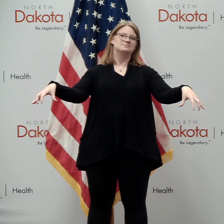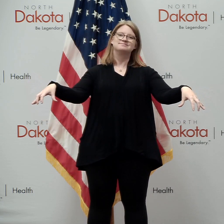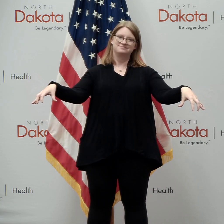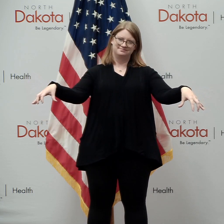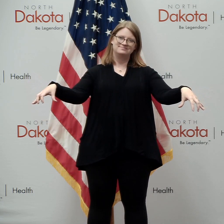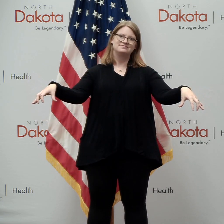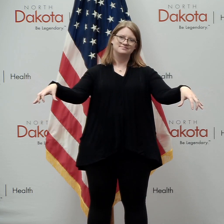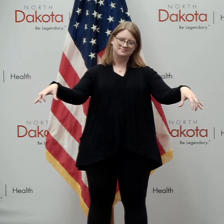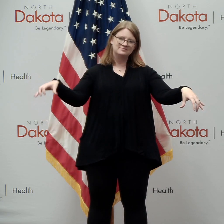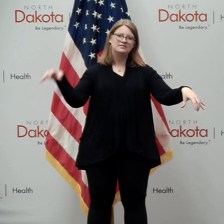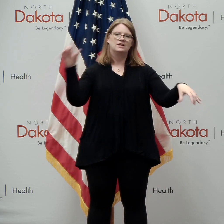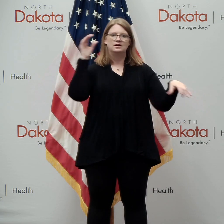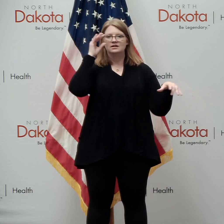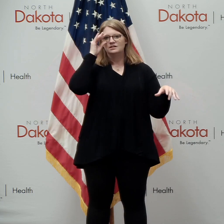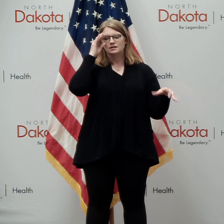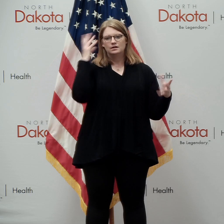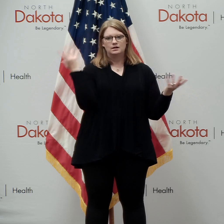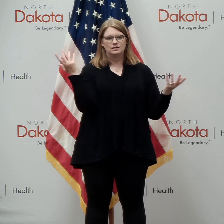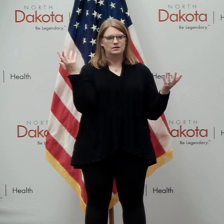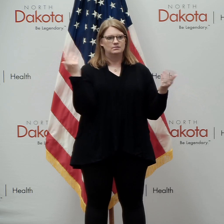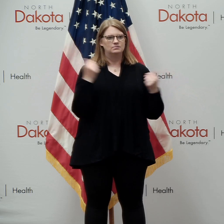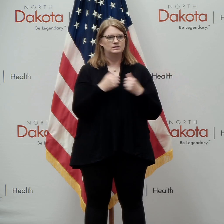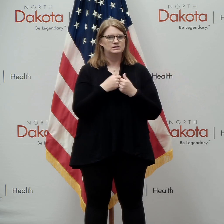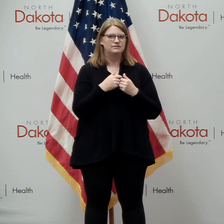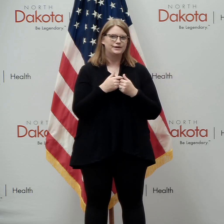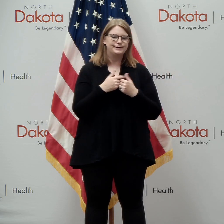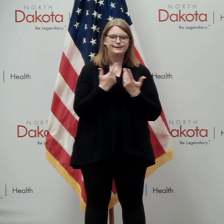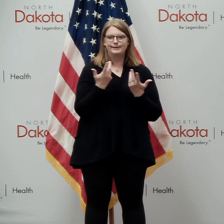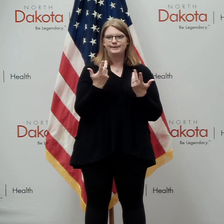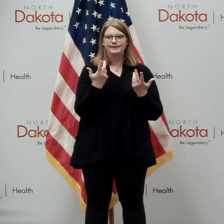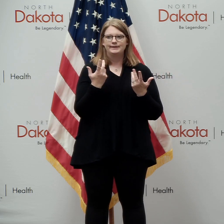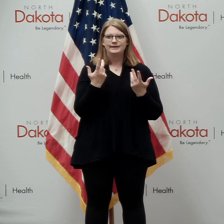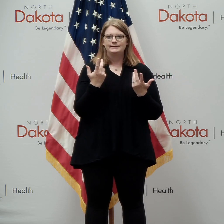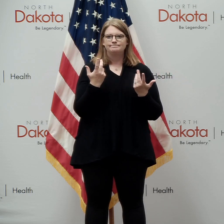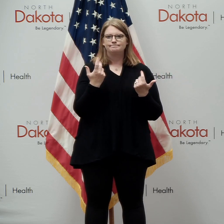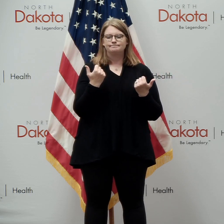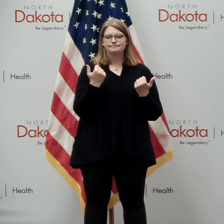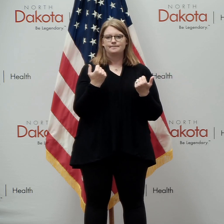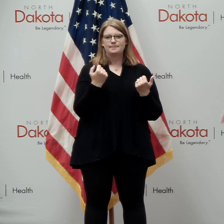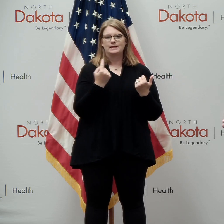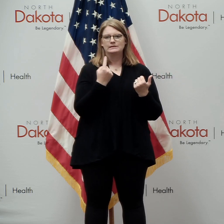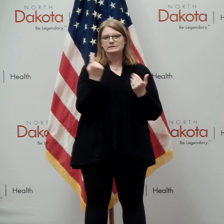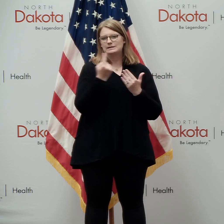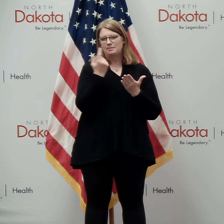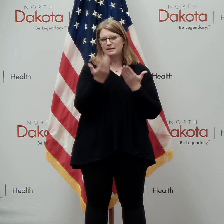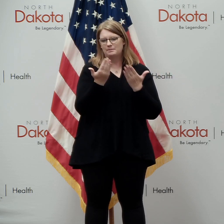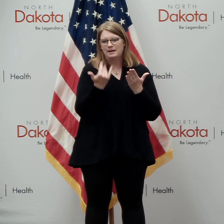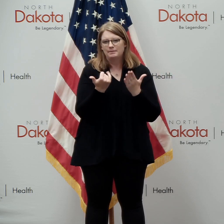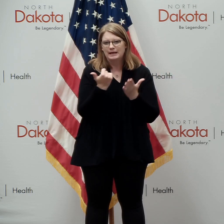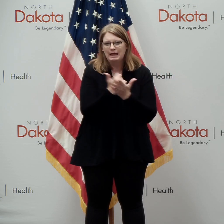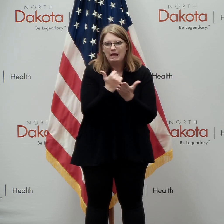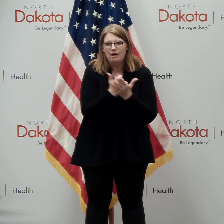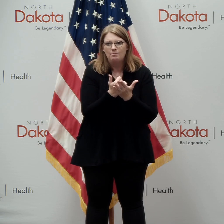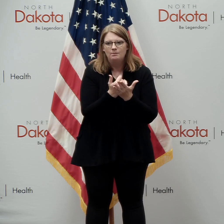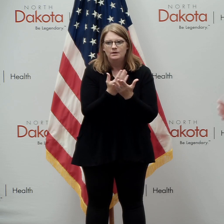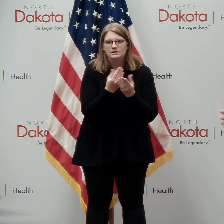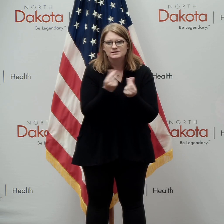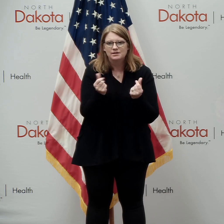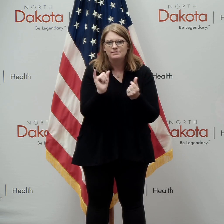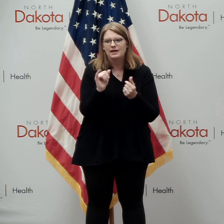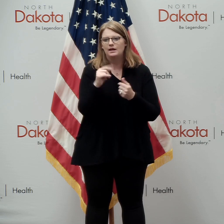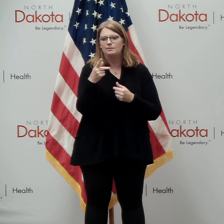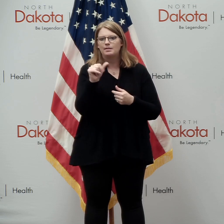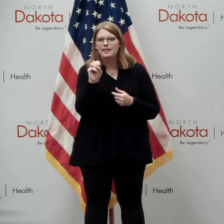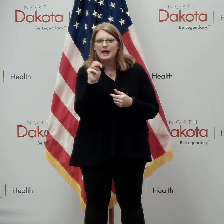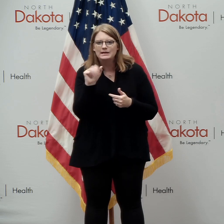and whatever new advancement comes through in terms of something that might help solve, like convalescent